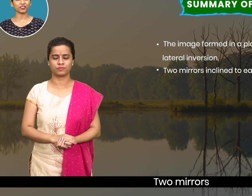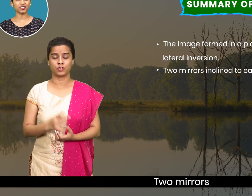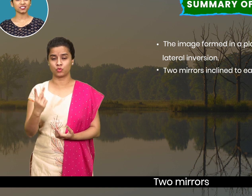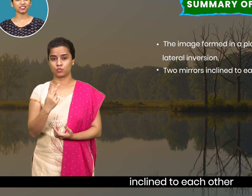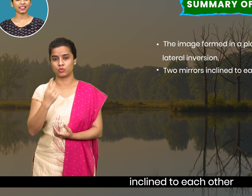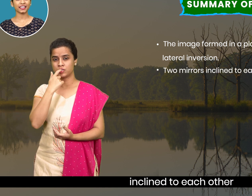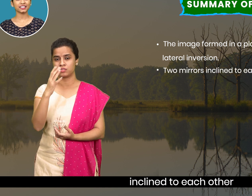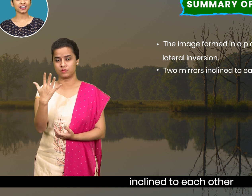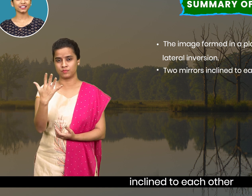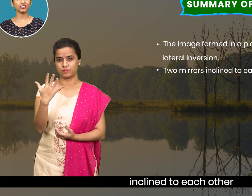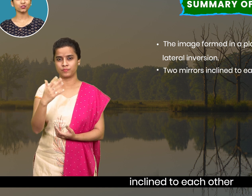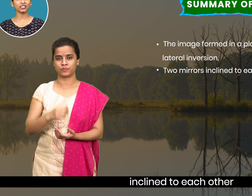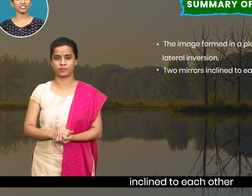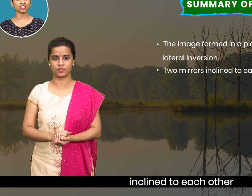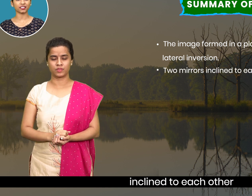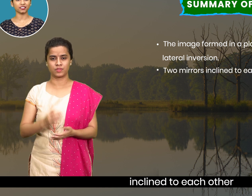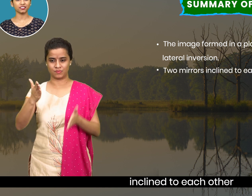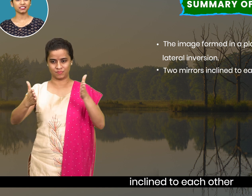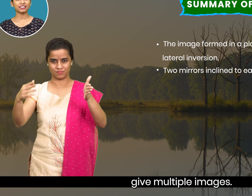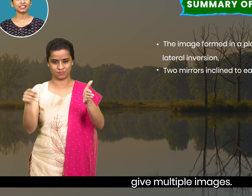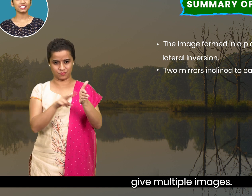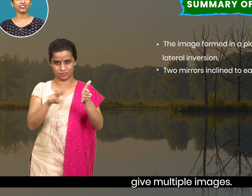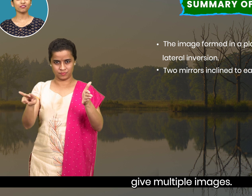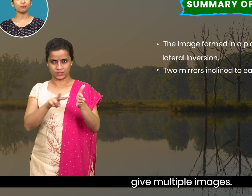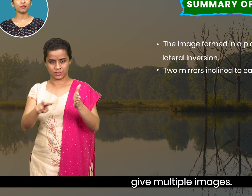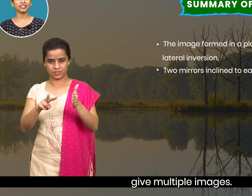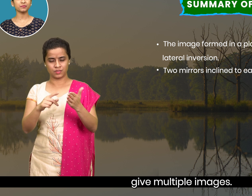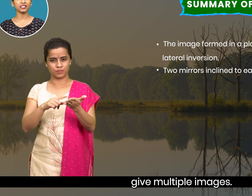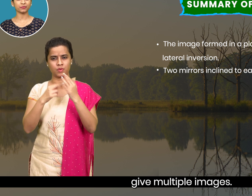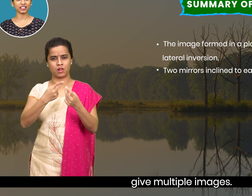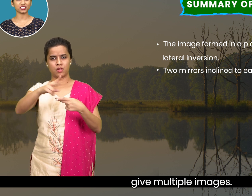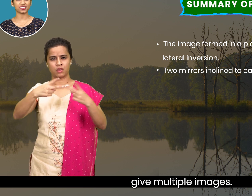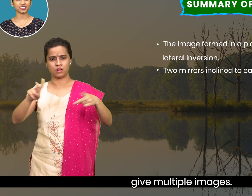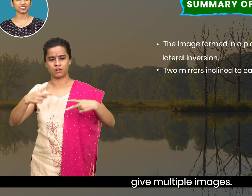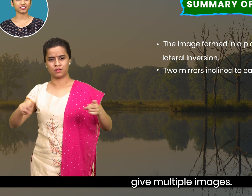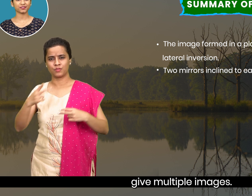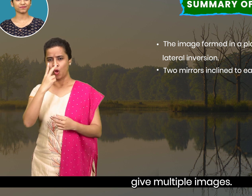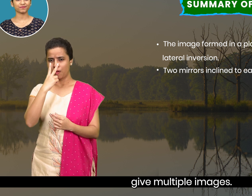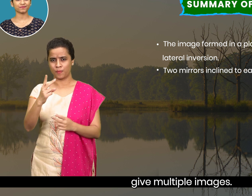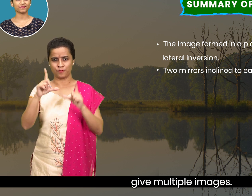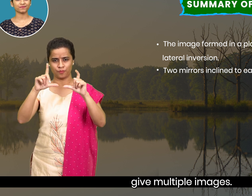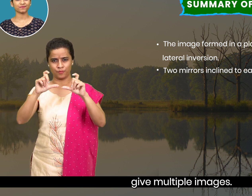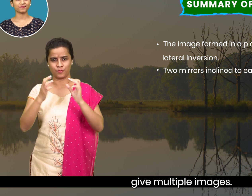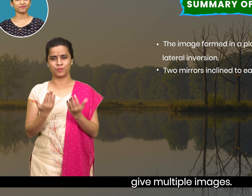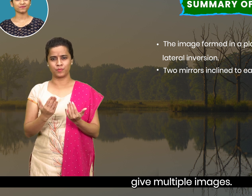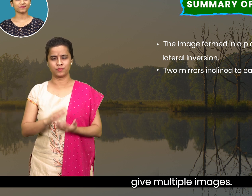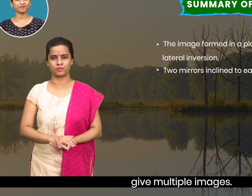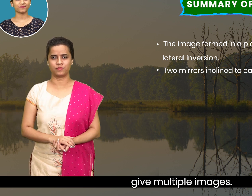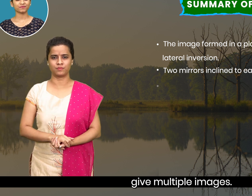Two mirrors inclined to each other give multiple images.